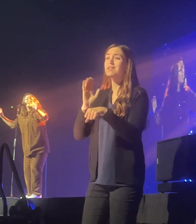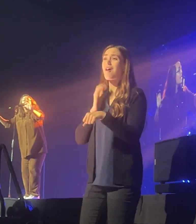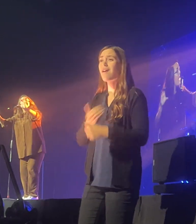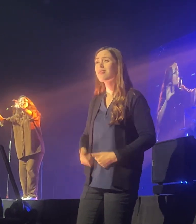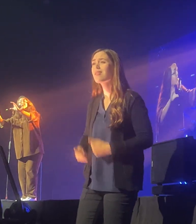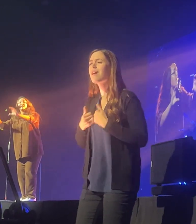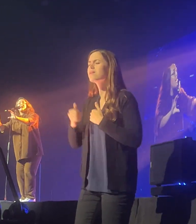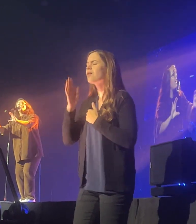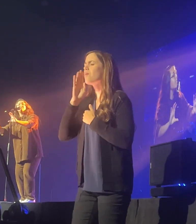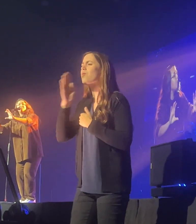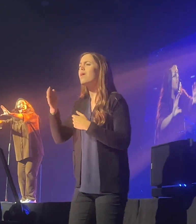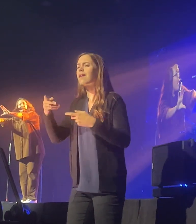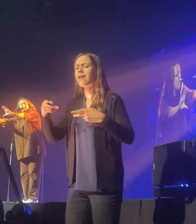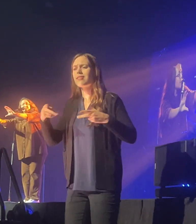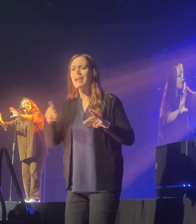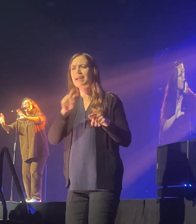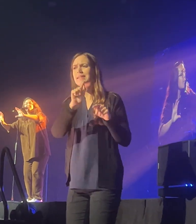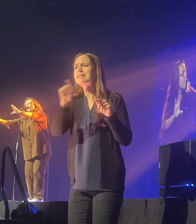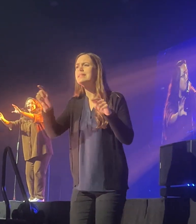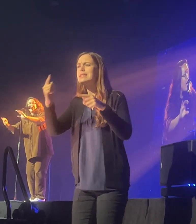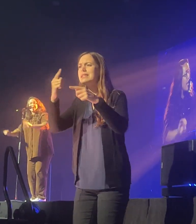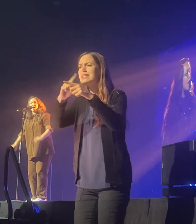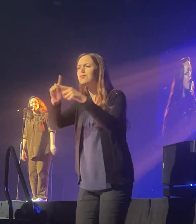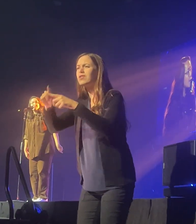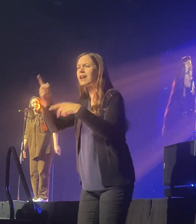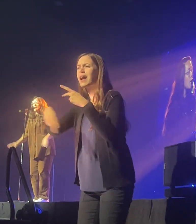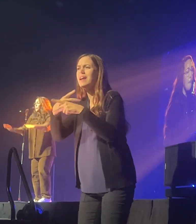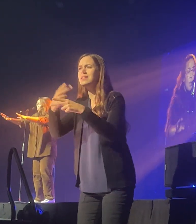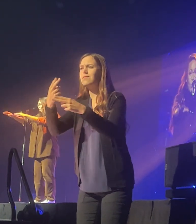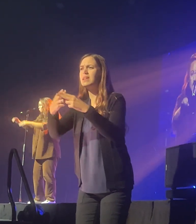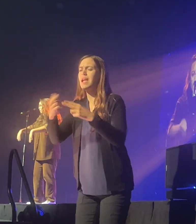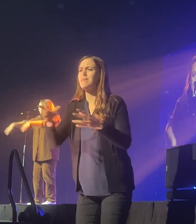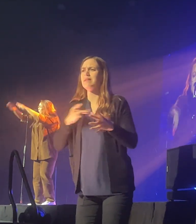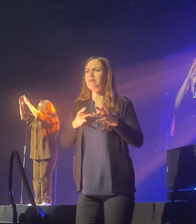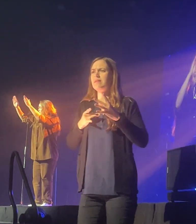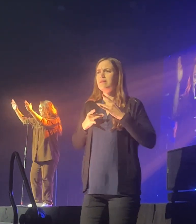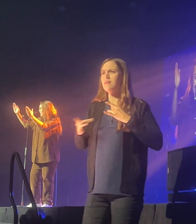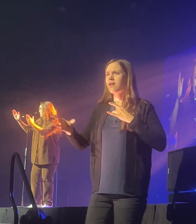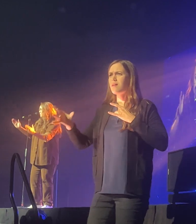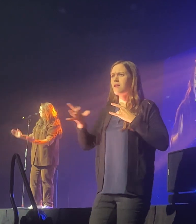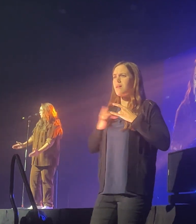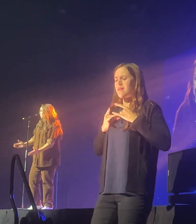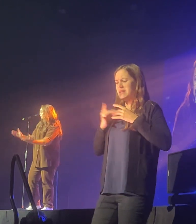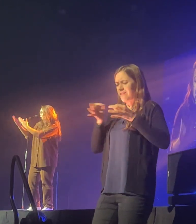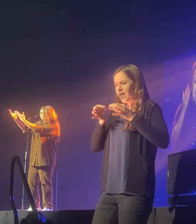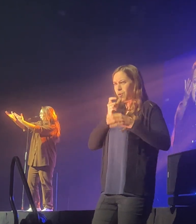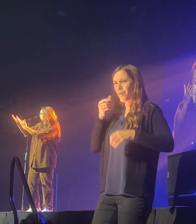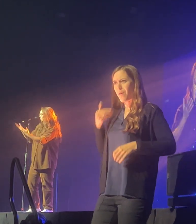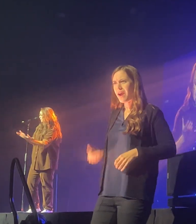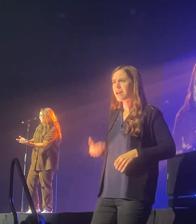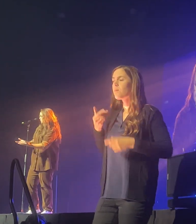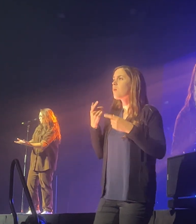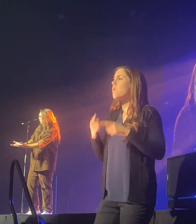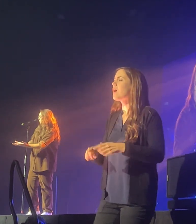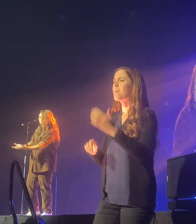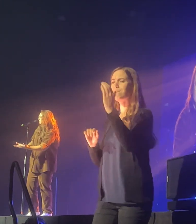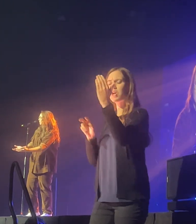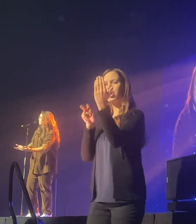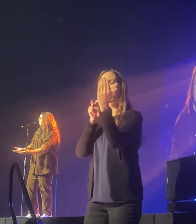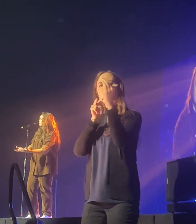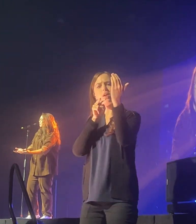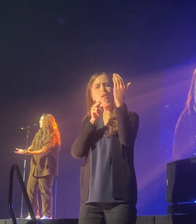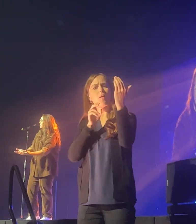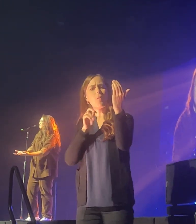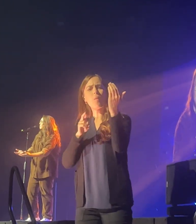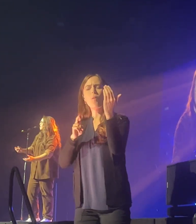when we let different kinds of names define us. When we've looked in the mirror, compared ourselves to pictures,